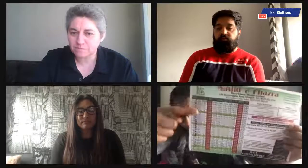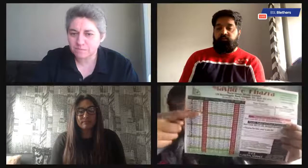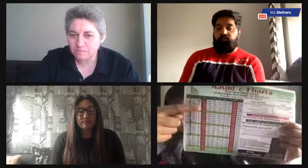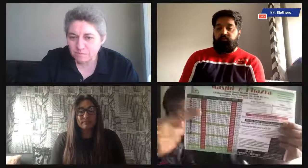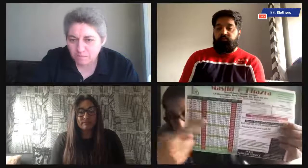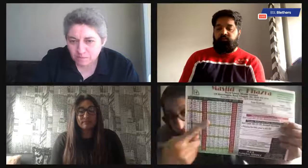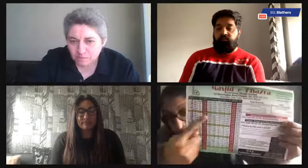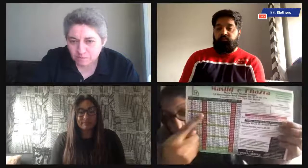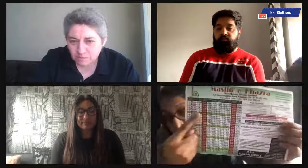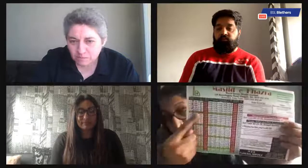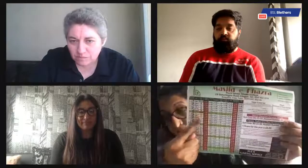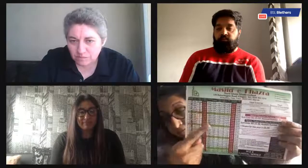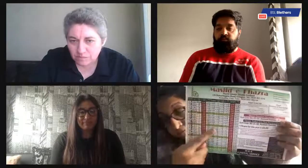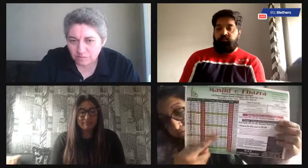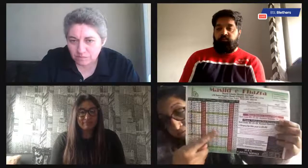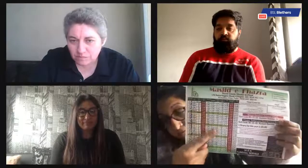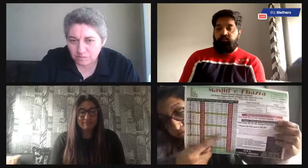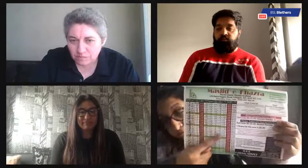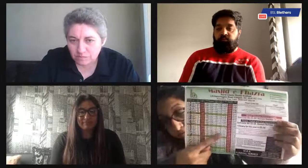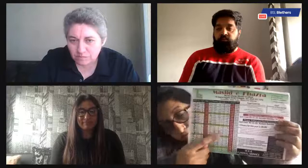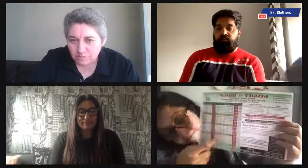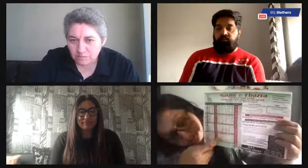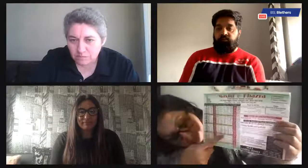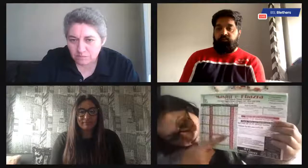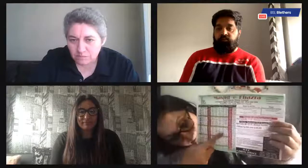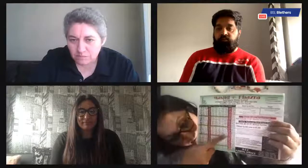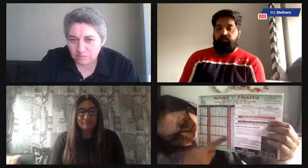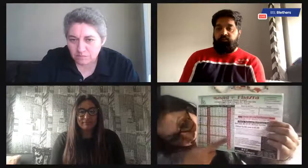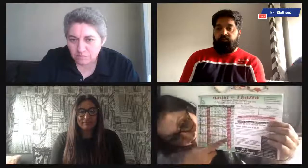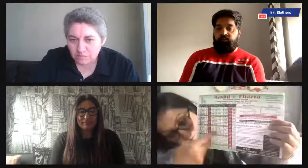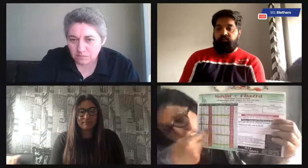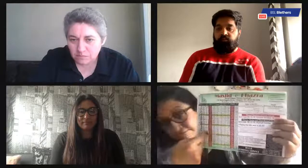can see it. That's the kind of calendar we get. Do you see it?